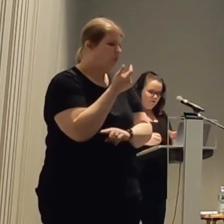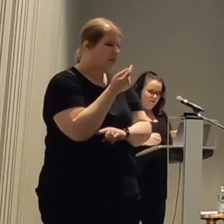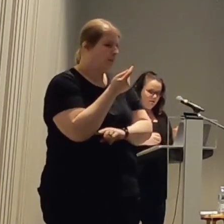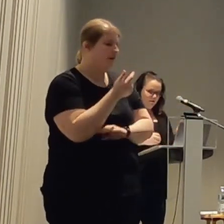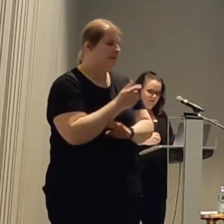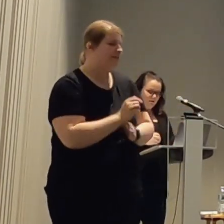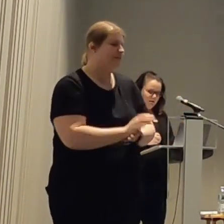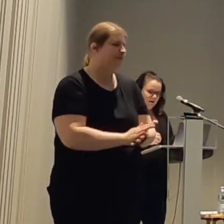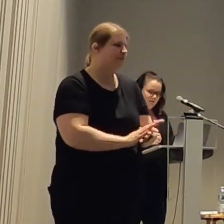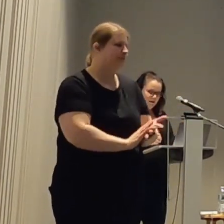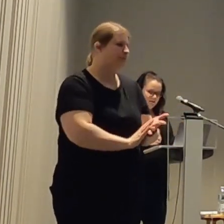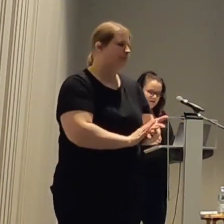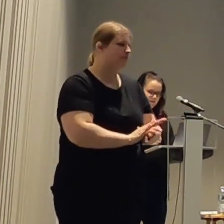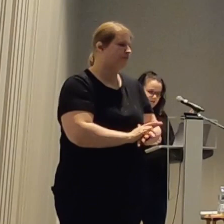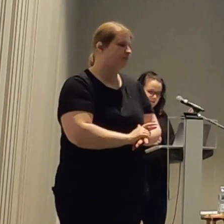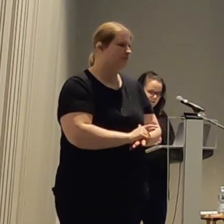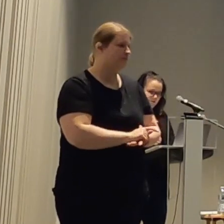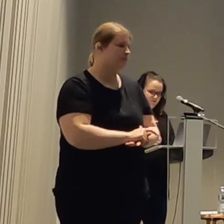So